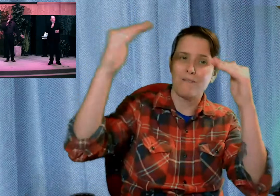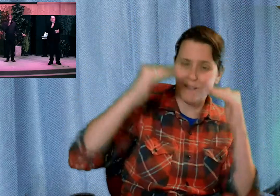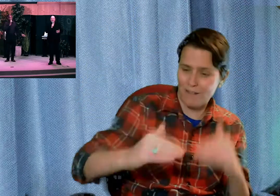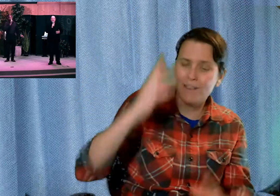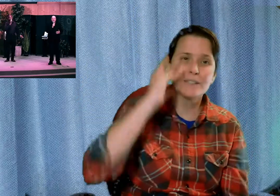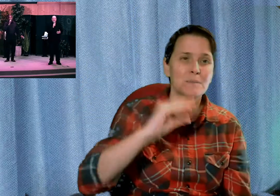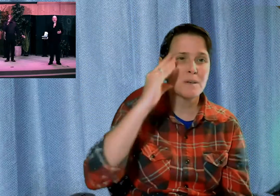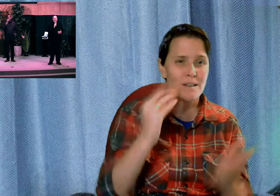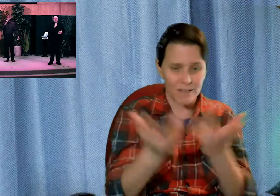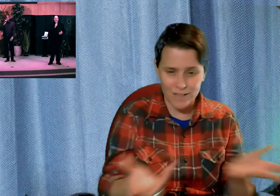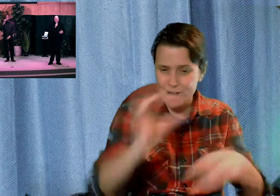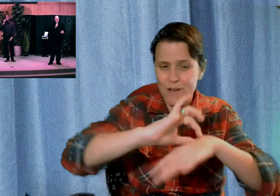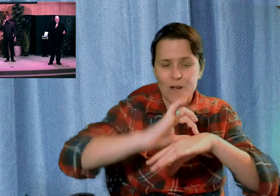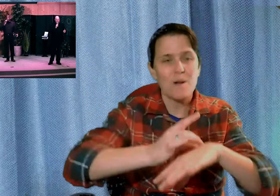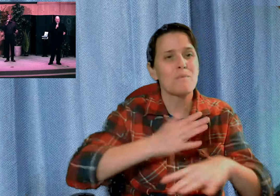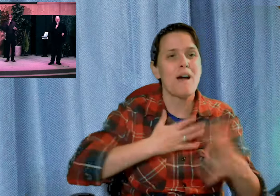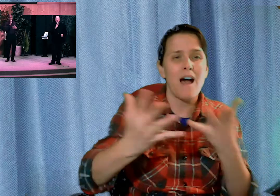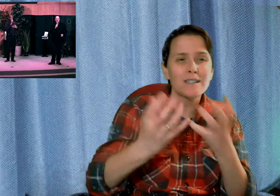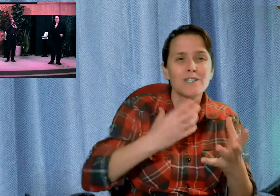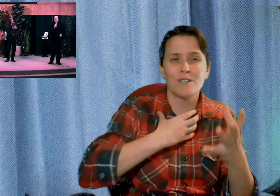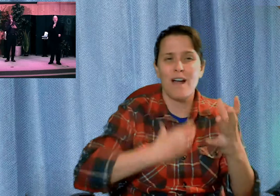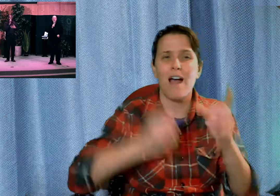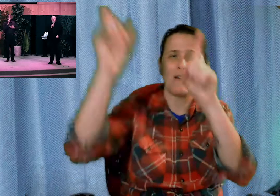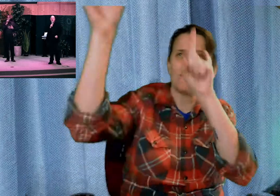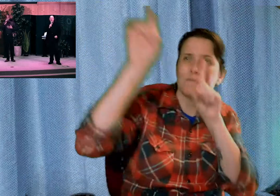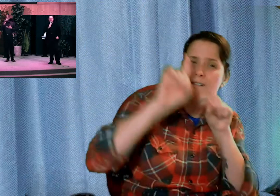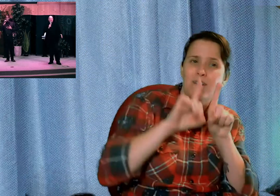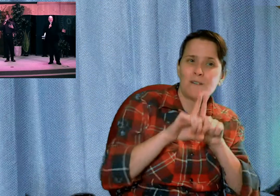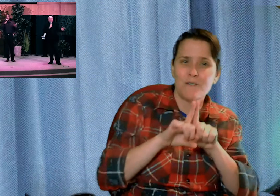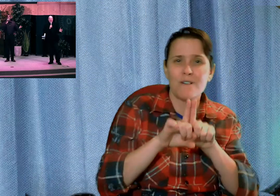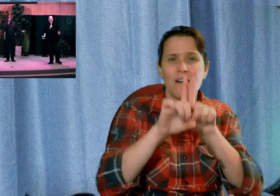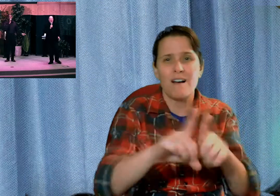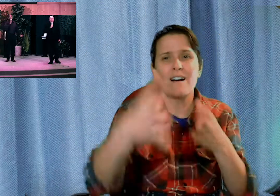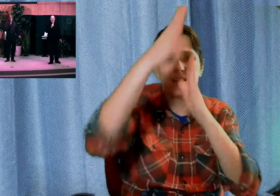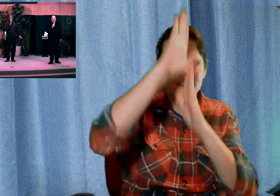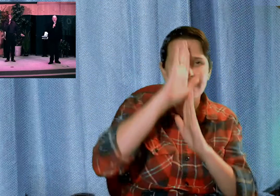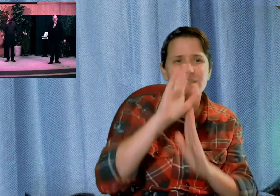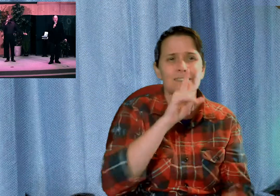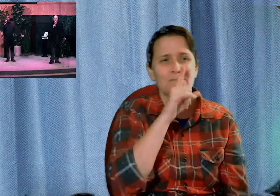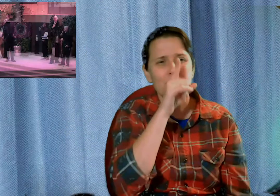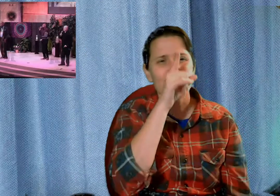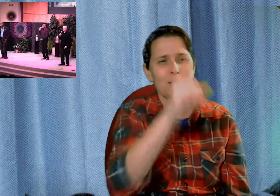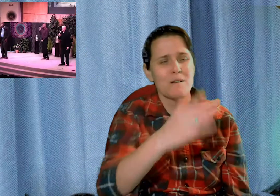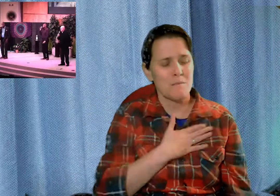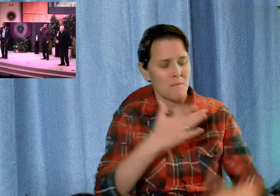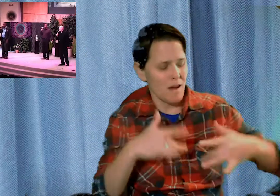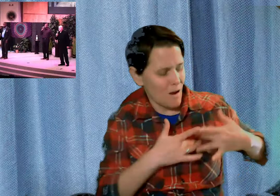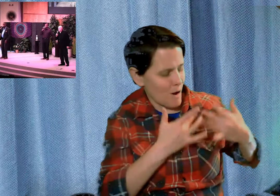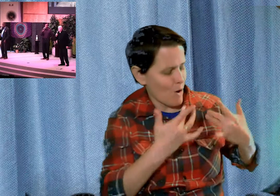earth, my desire is to have you with me. God is the